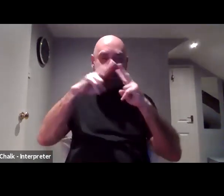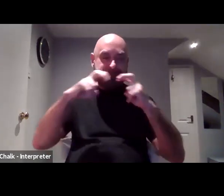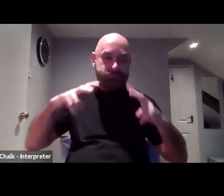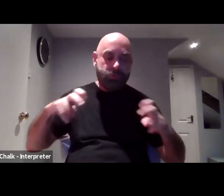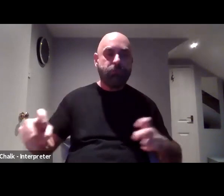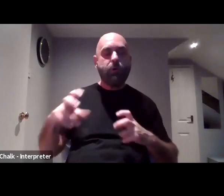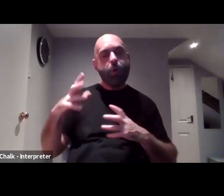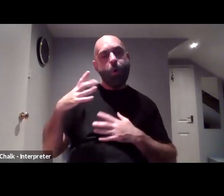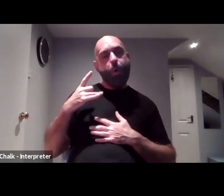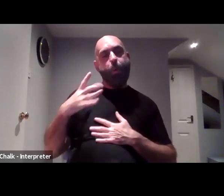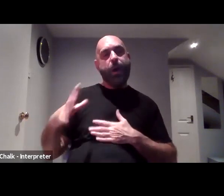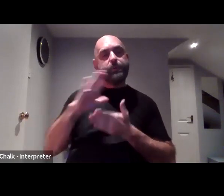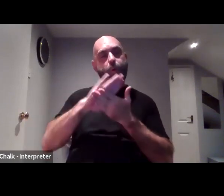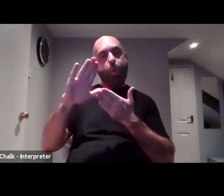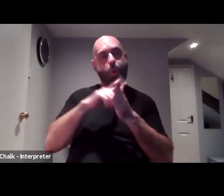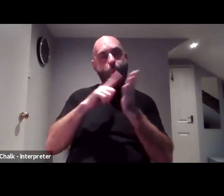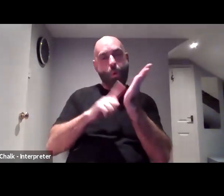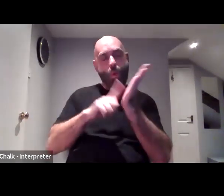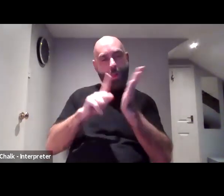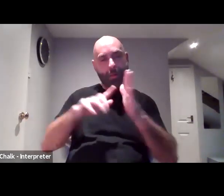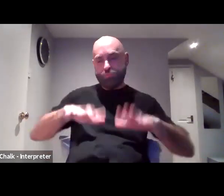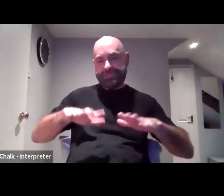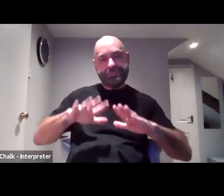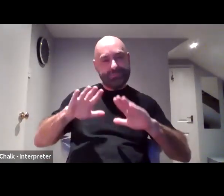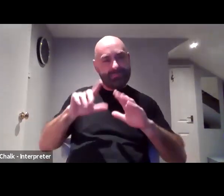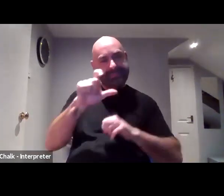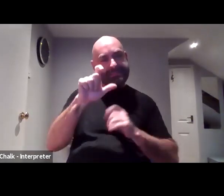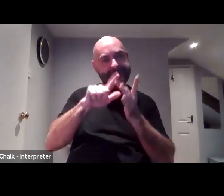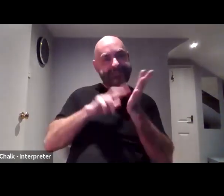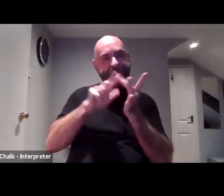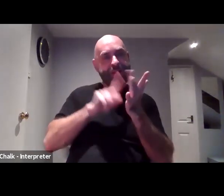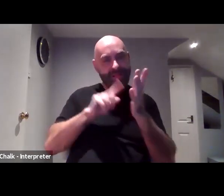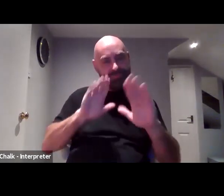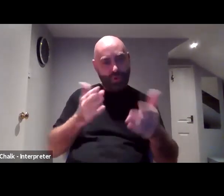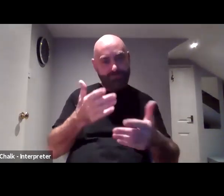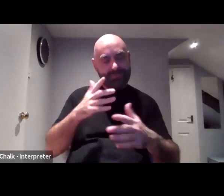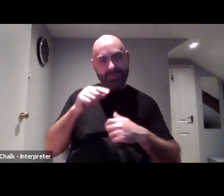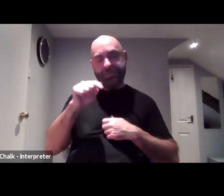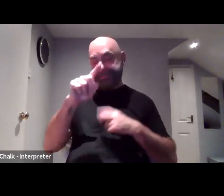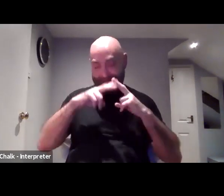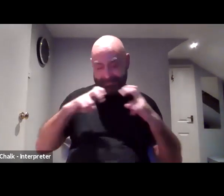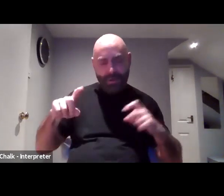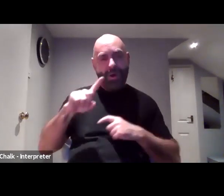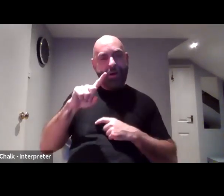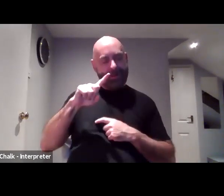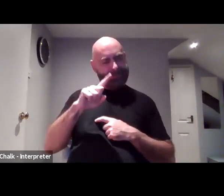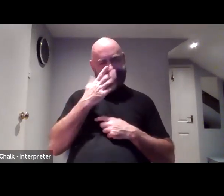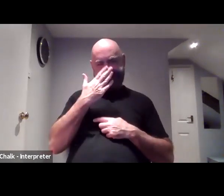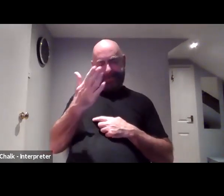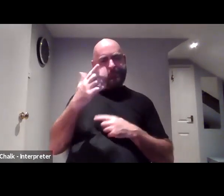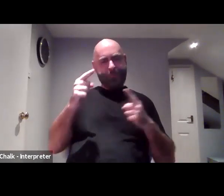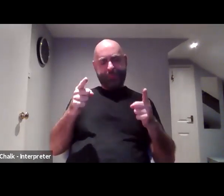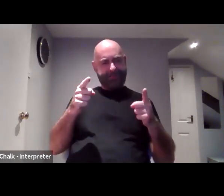of the Whitehall studies of British civil servants, investigating explanations for the striking